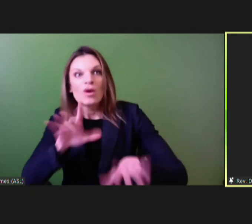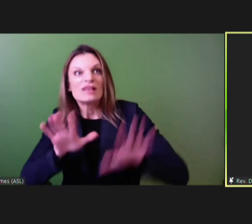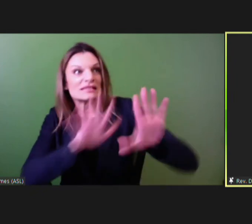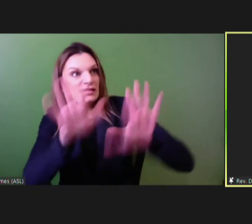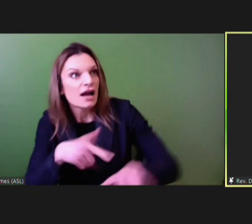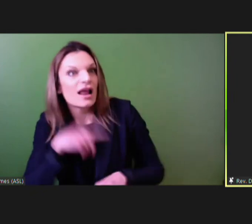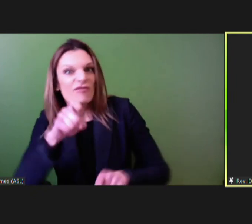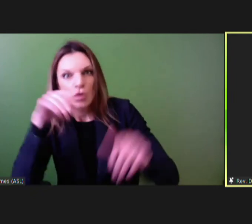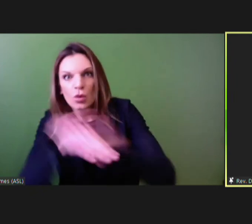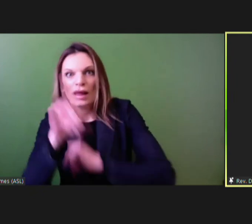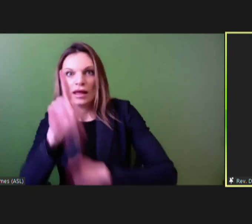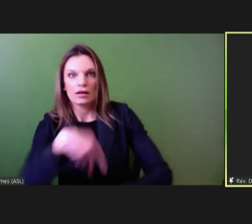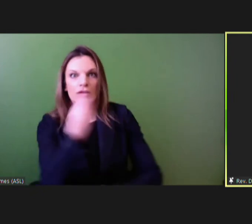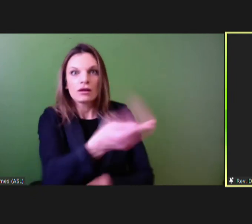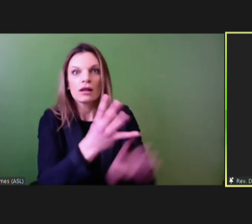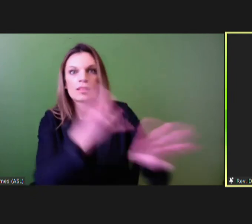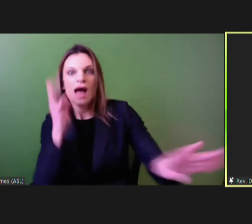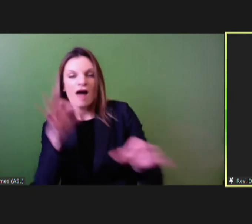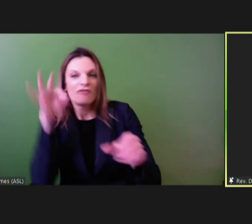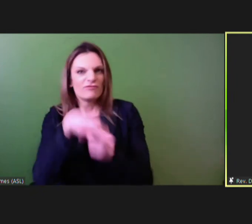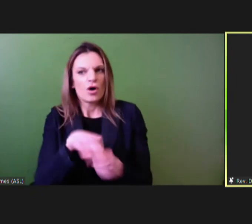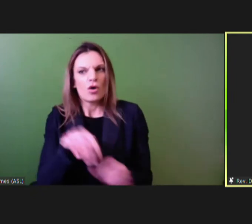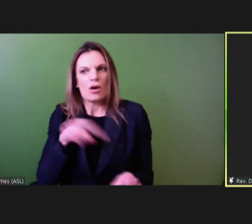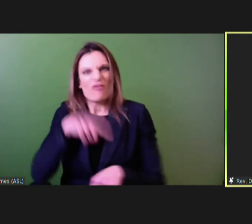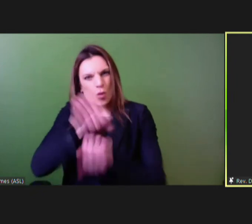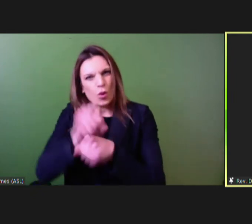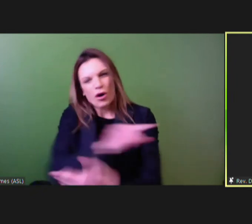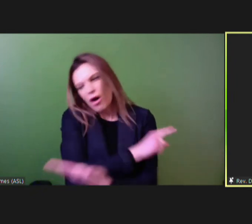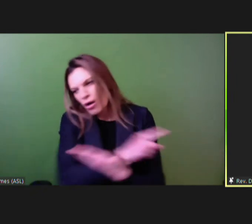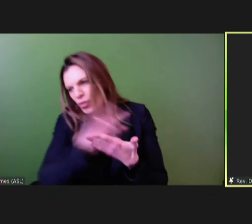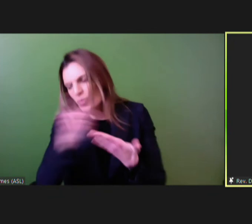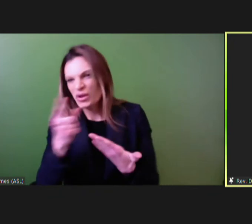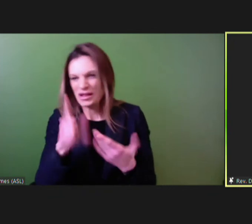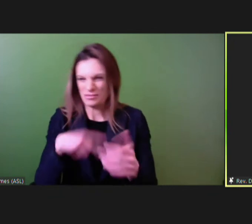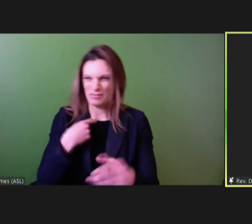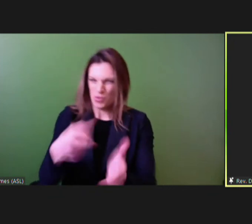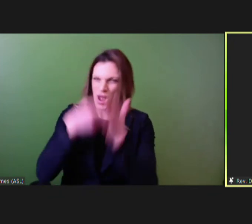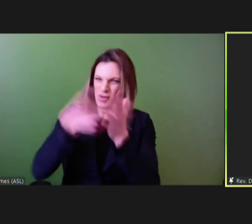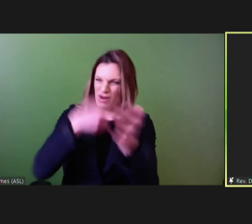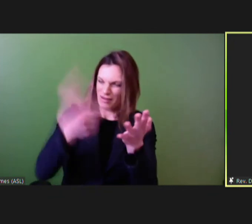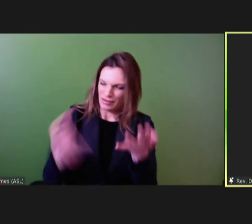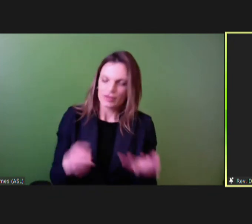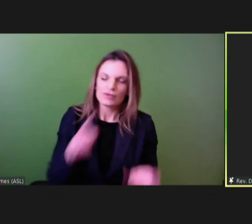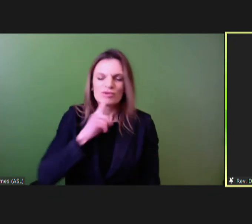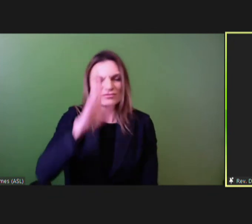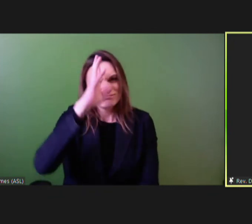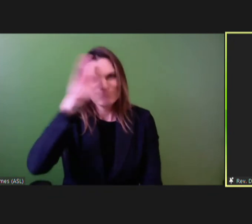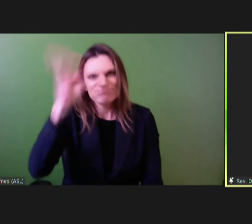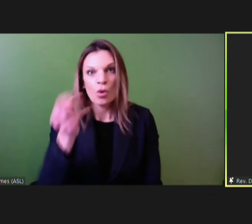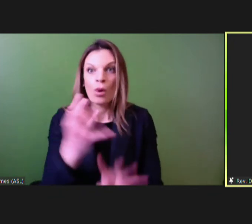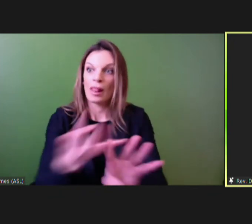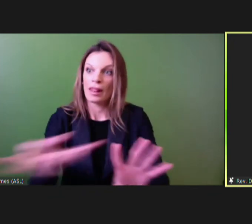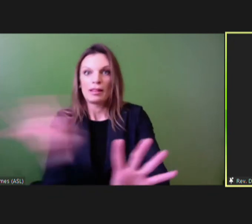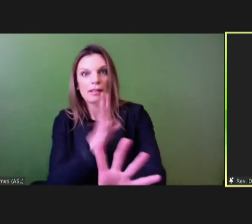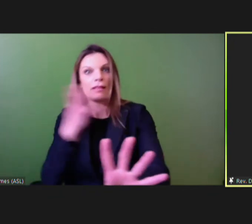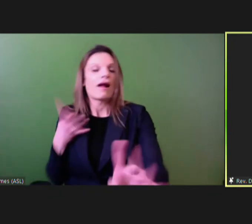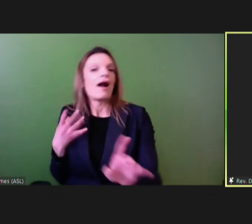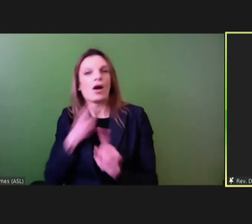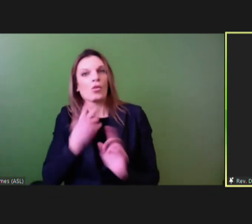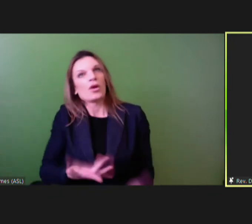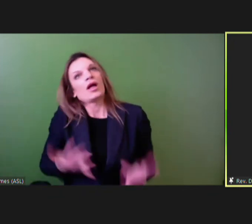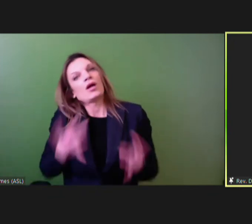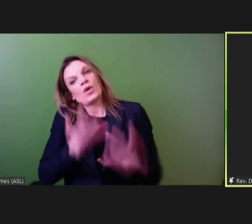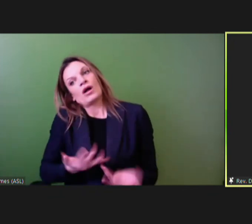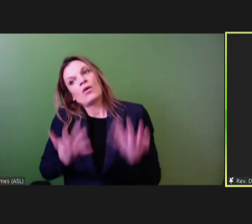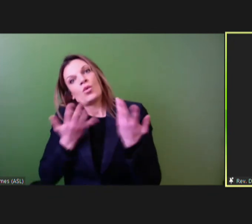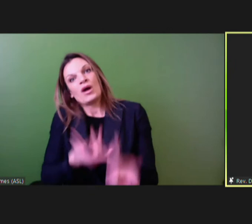people to write in and ask for a absentee ballot, and even refusing people who stand in long lines and hours to receive food